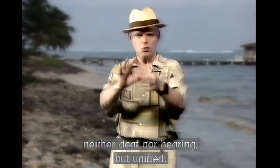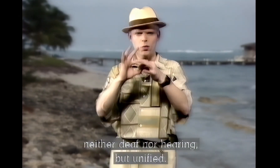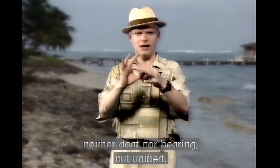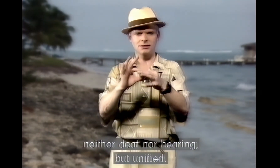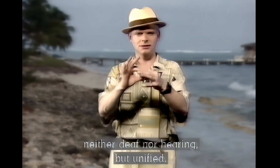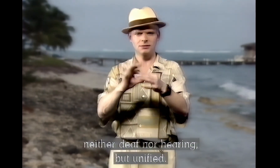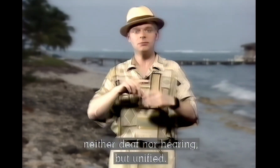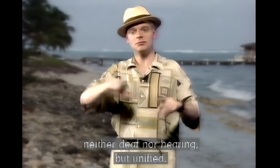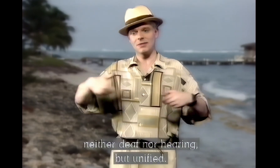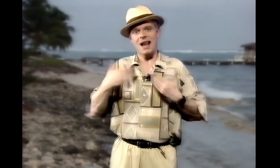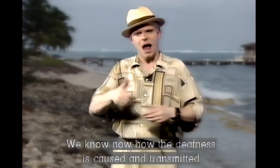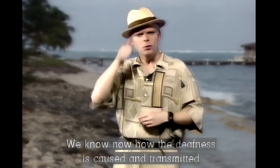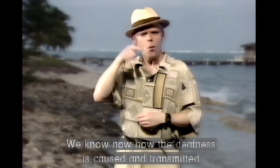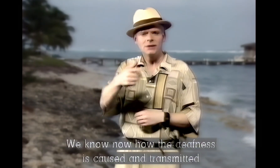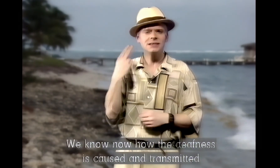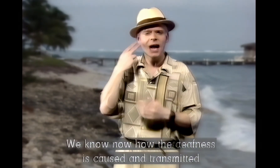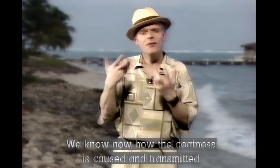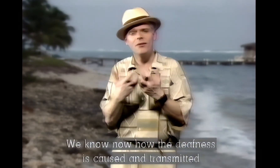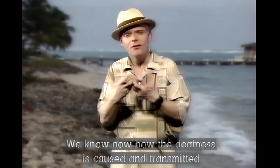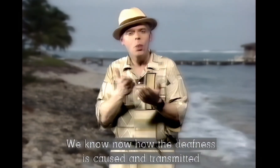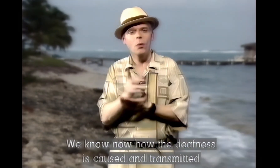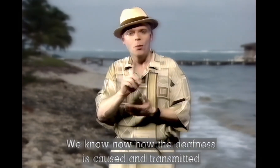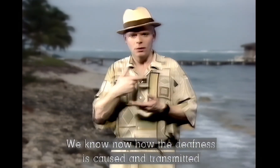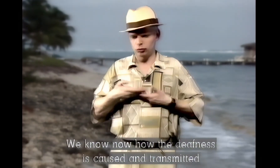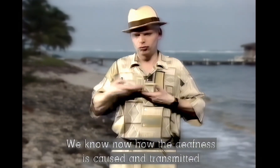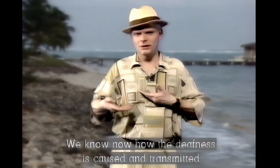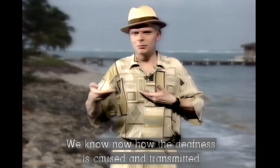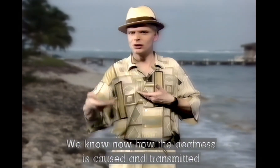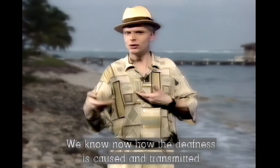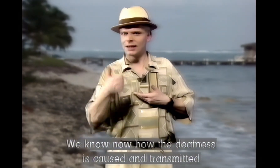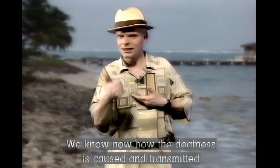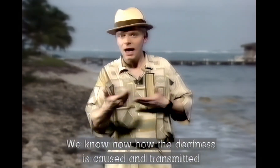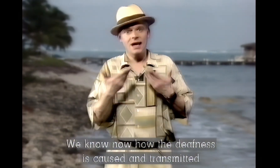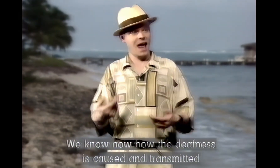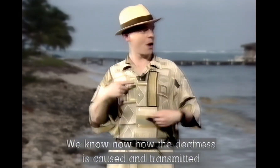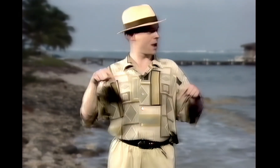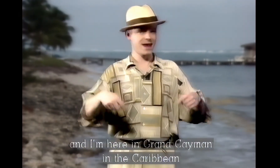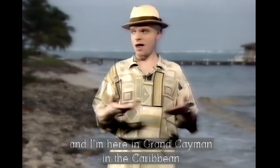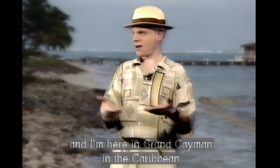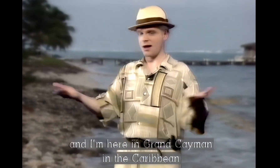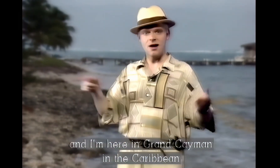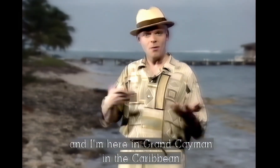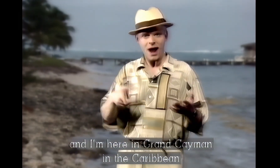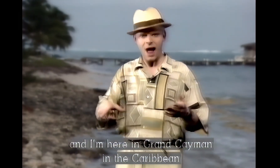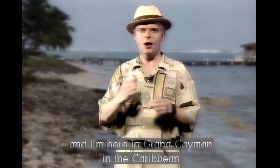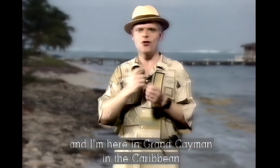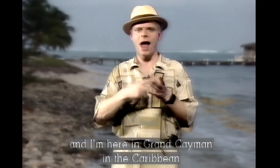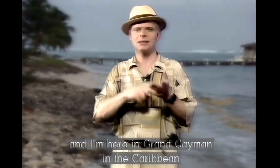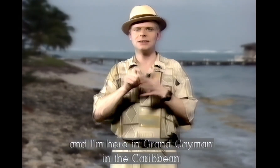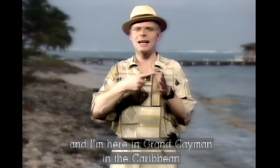unified. We now know how the deafness is caused and transmitted. And I'm here in Grand Cayman,